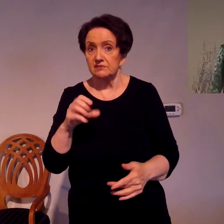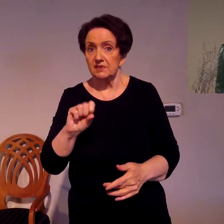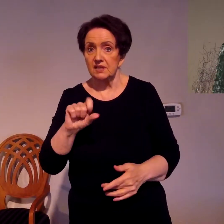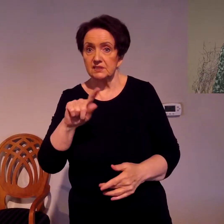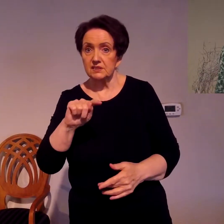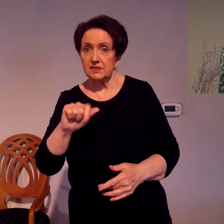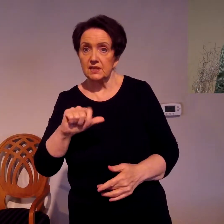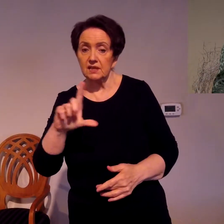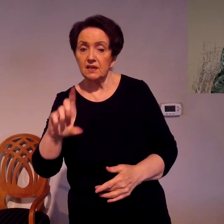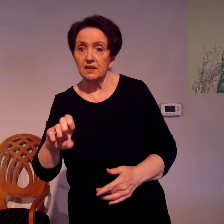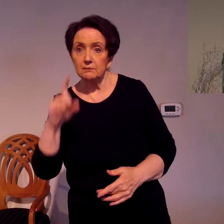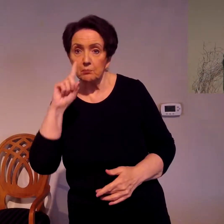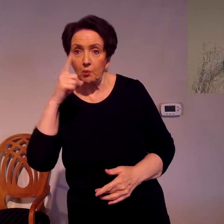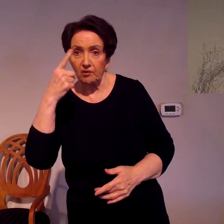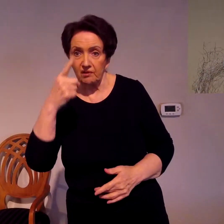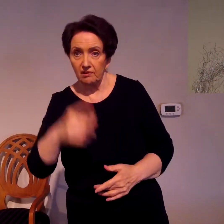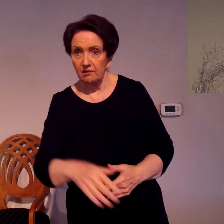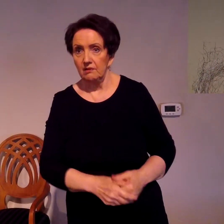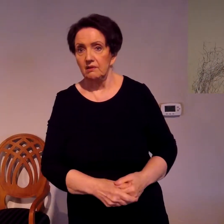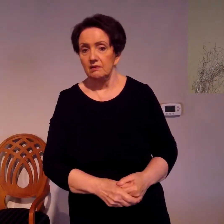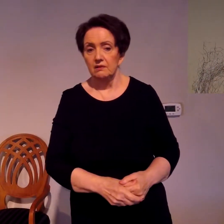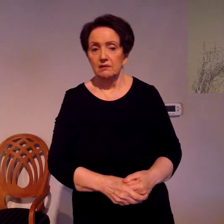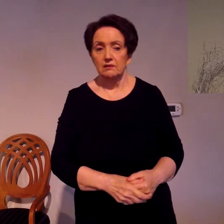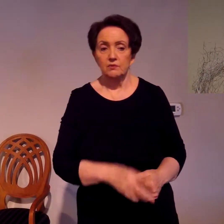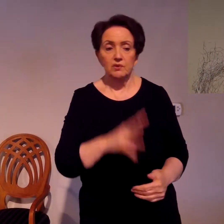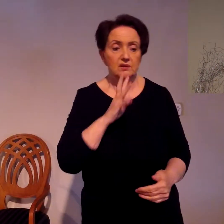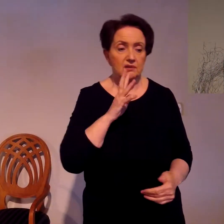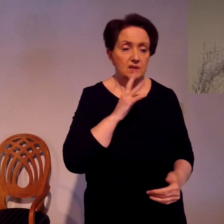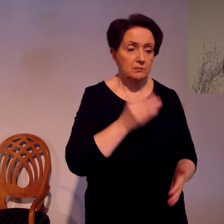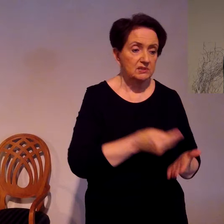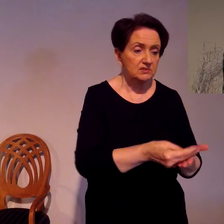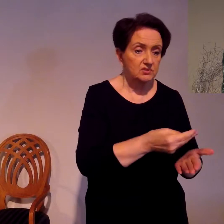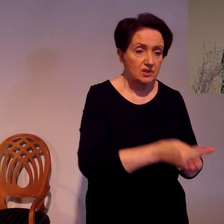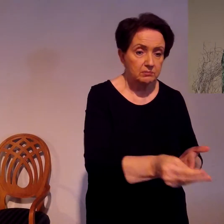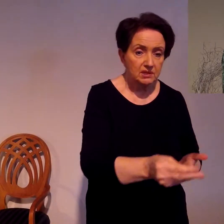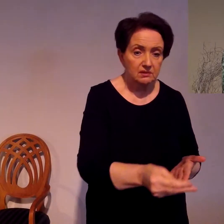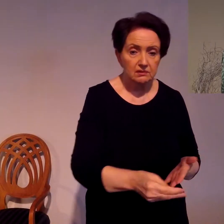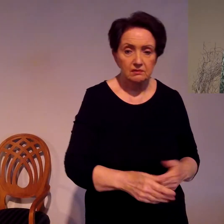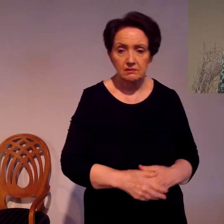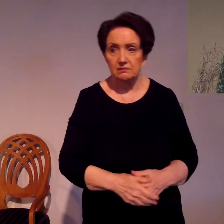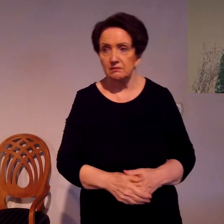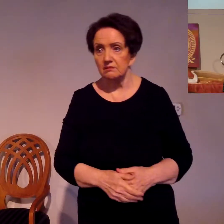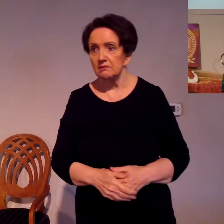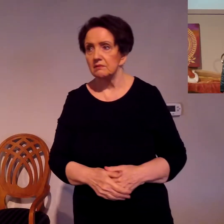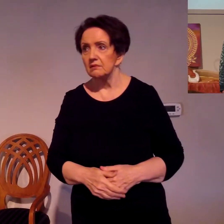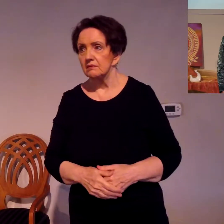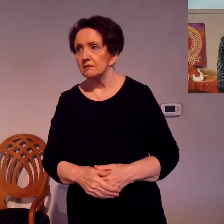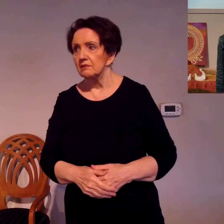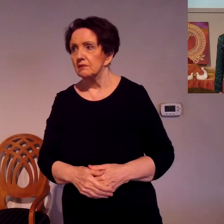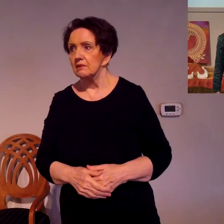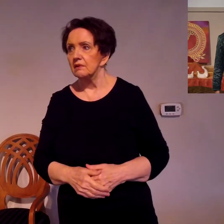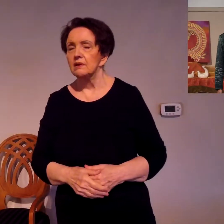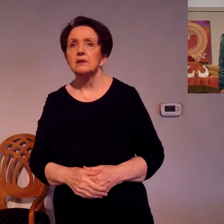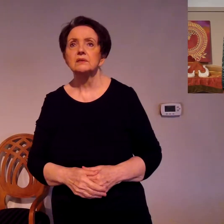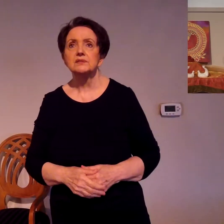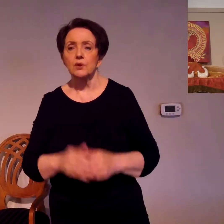because all we're ever talking about is whether or not we're going shopping. Do you see what I'm saying? Right? Okay. So paying attention to